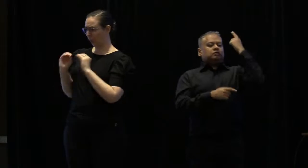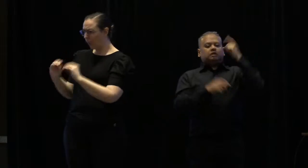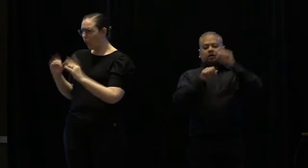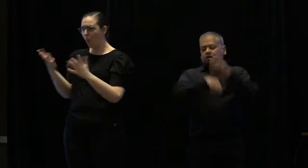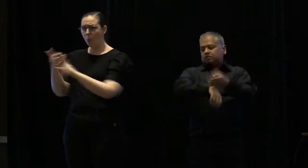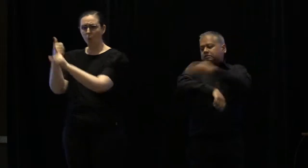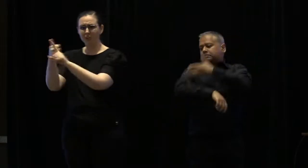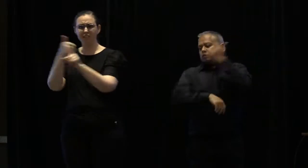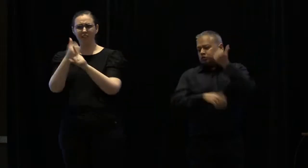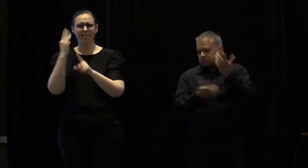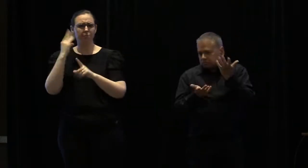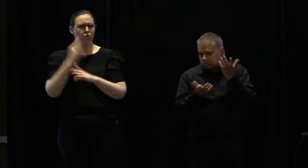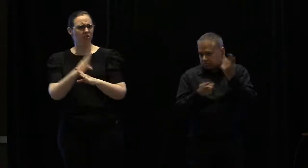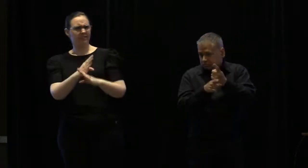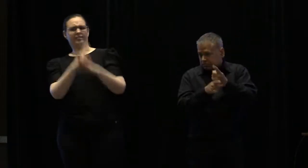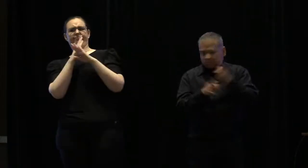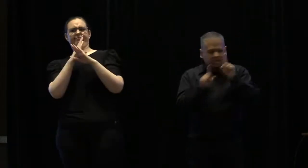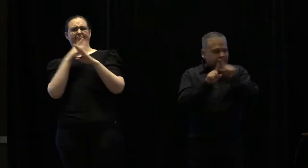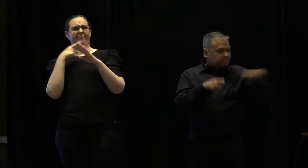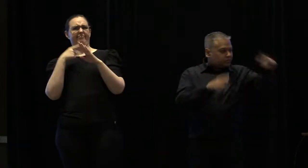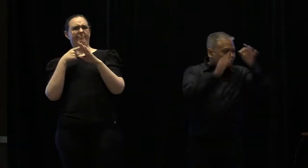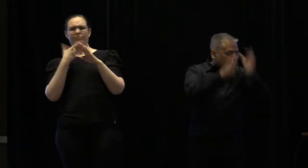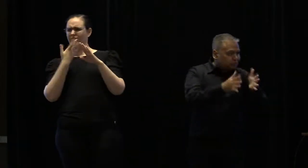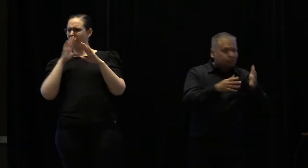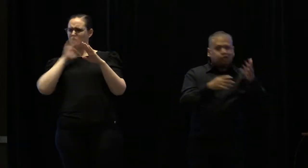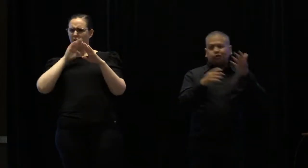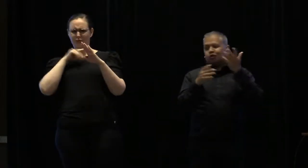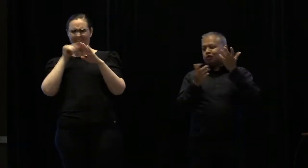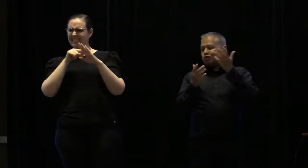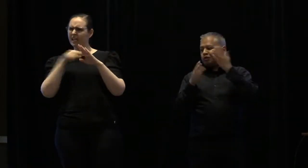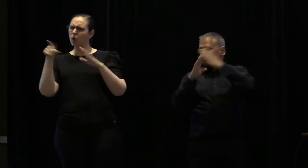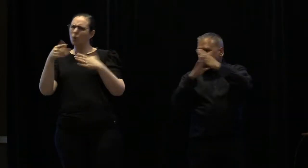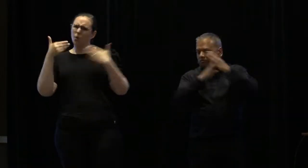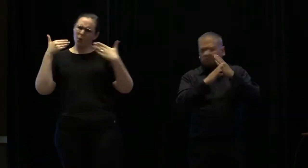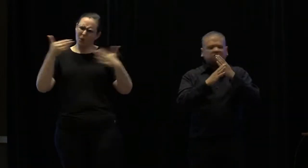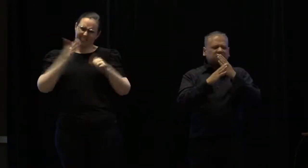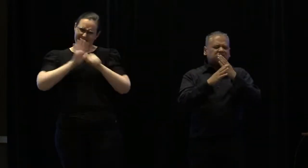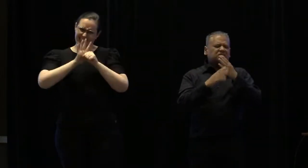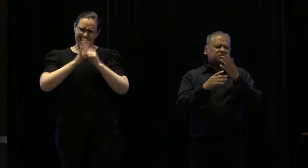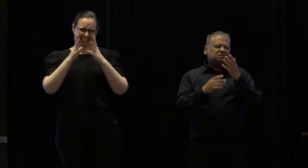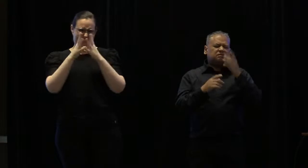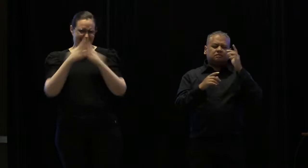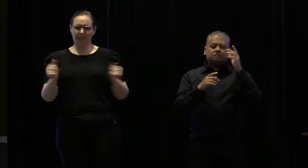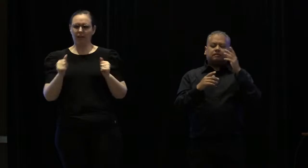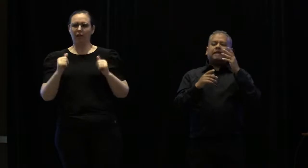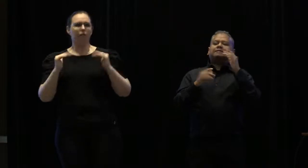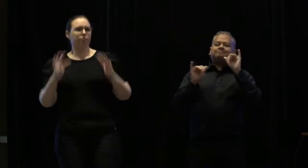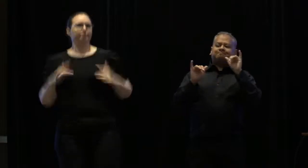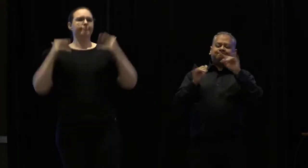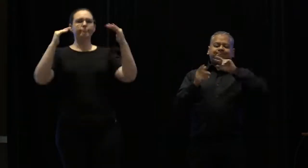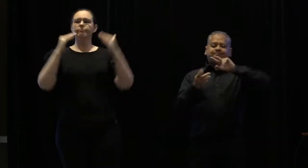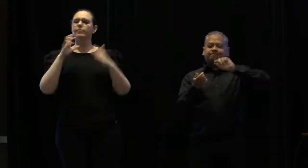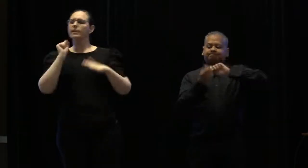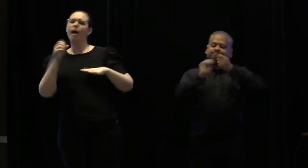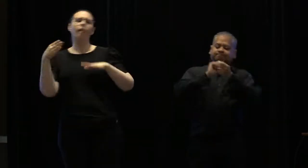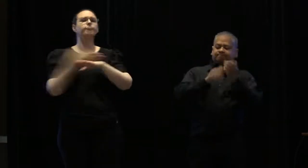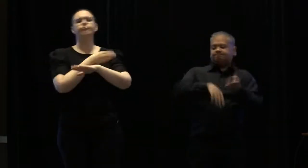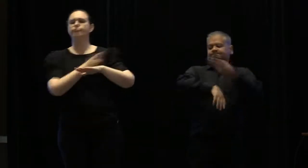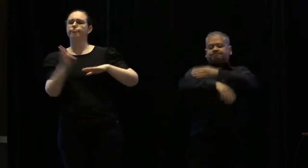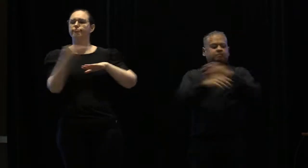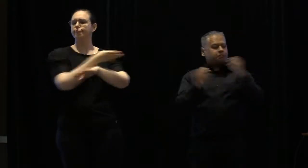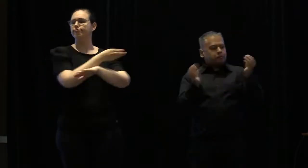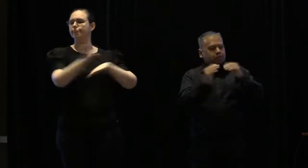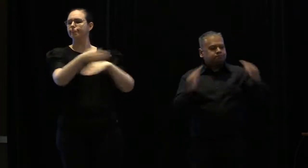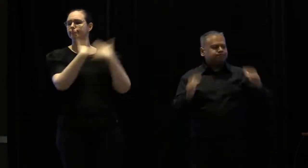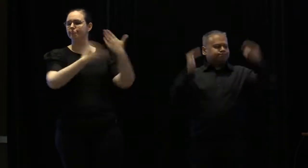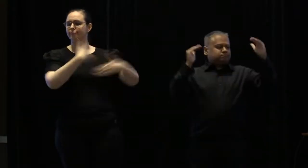lived experience to speak to the issue. Having experienced it yourselves, I'm sure you all have experienced barriers around interpretation,